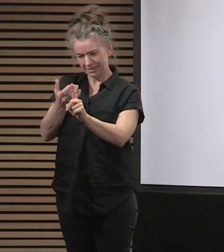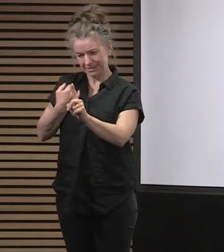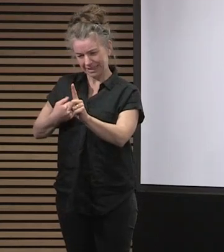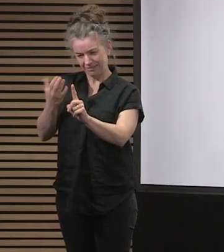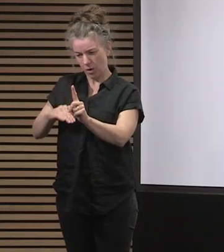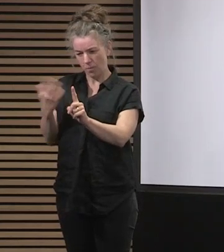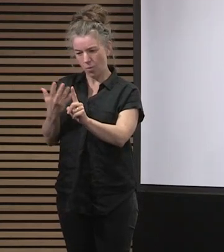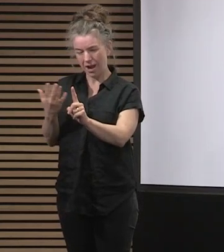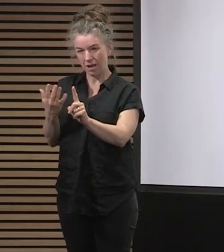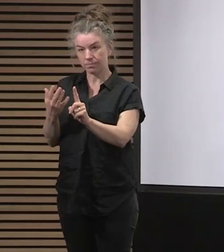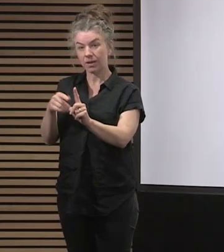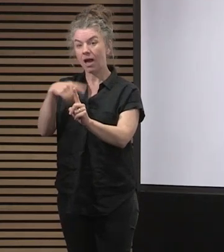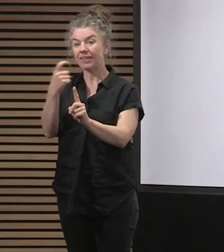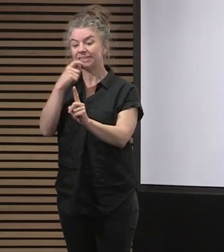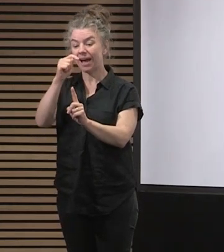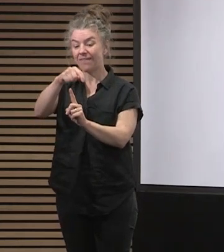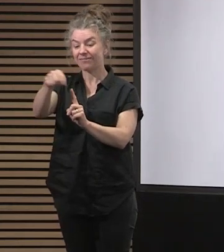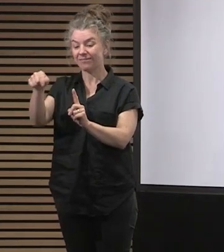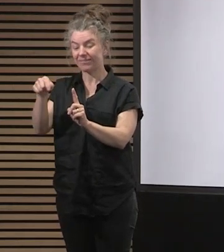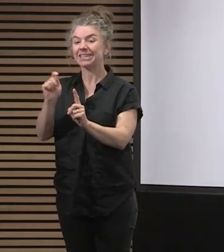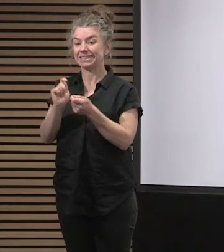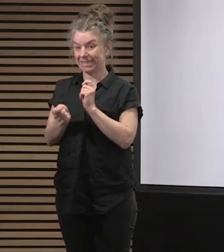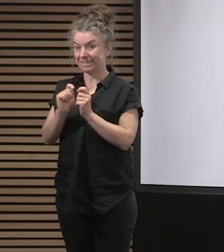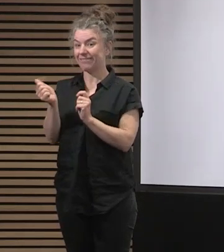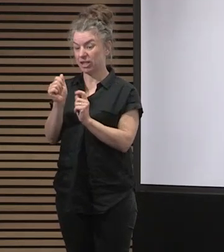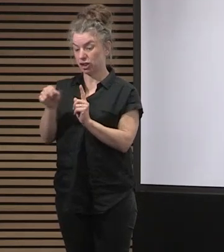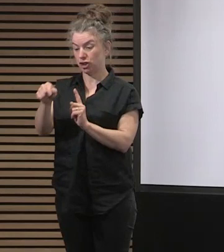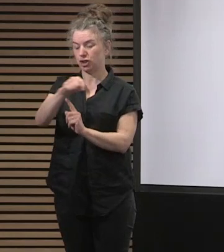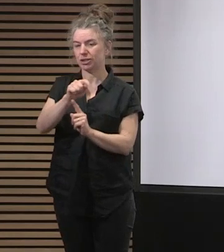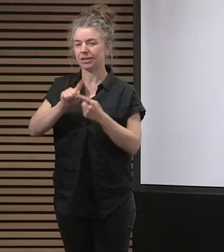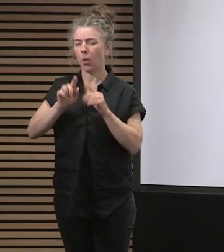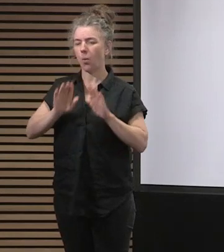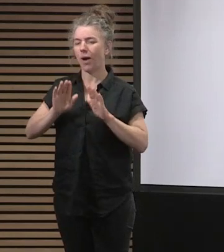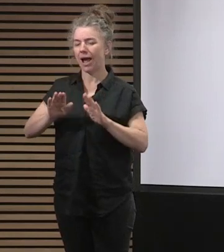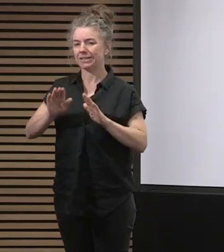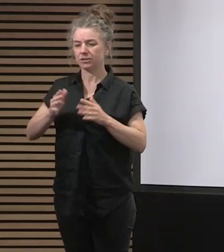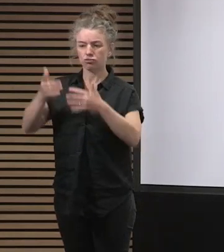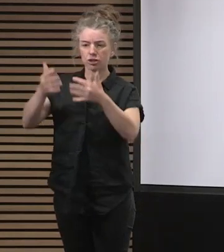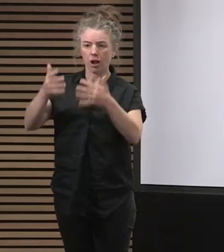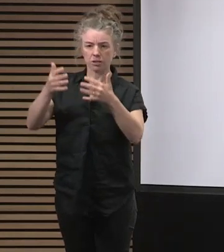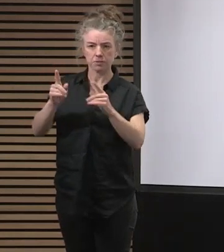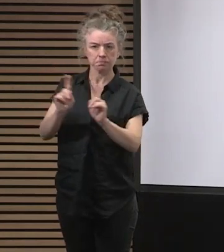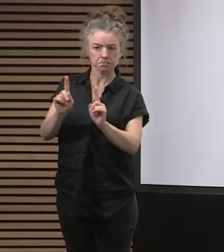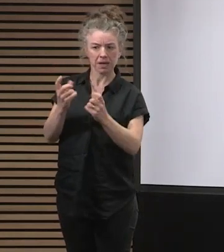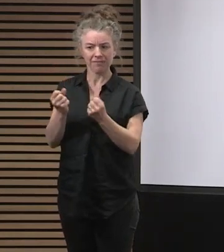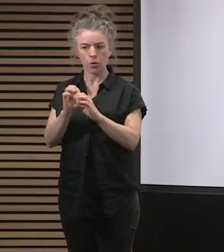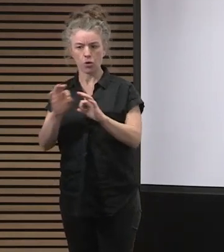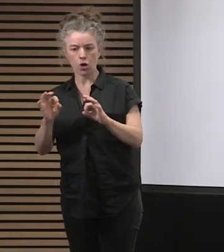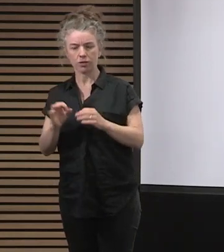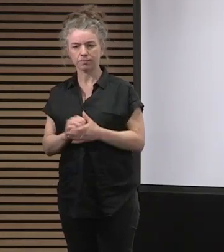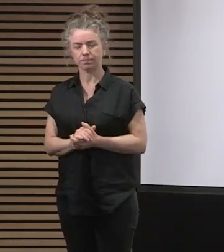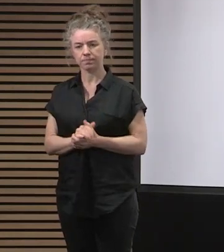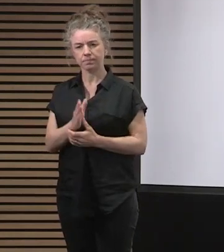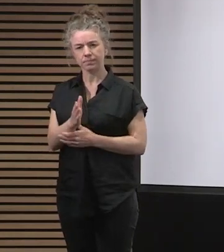the other staff close contacts have been tested, and we're awaiting the results of those tests. Follow on that if I can. What does it mean for